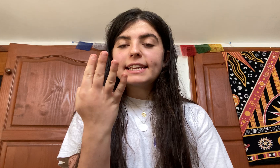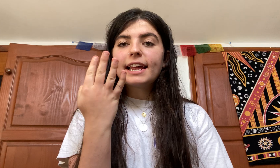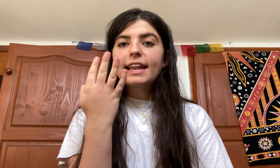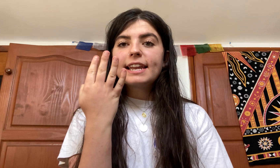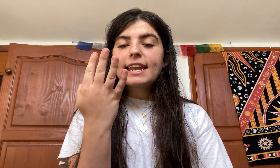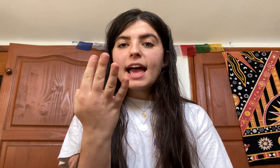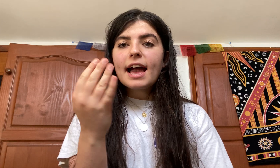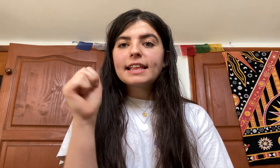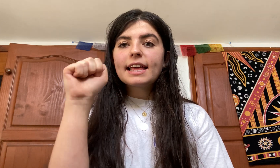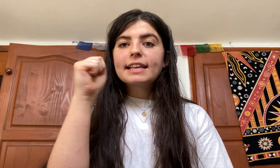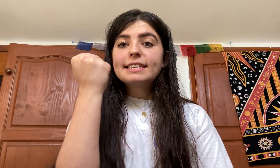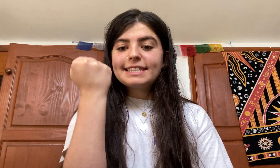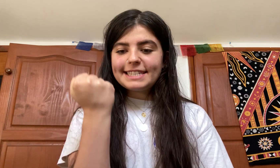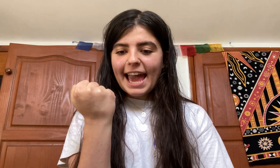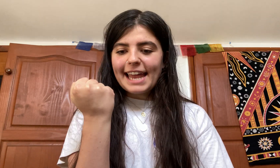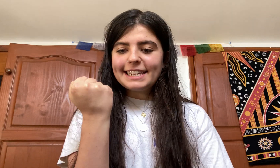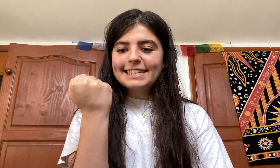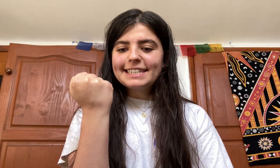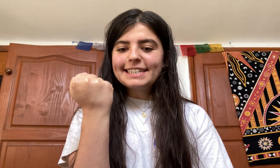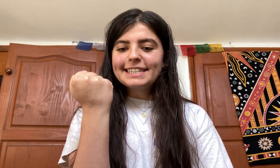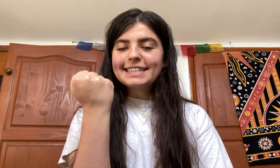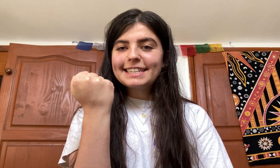9, 10,